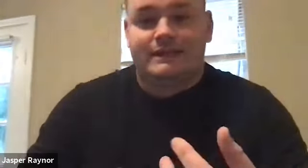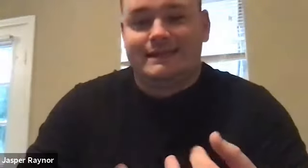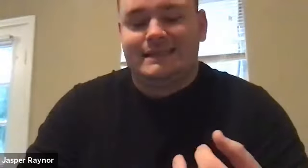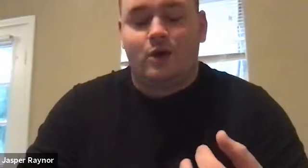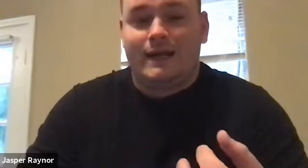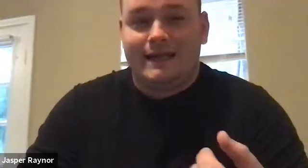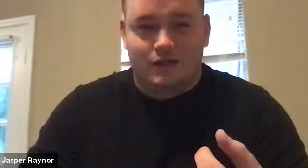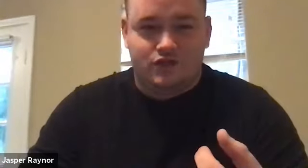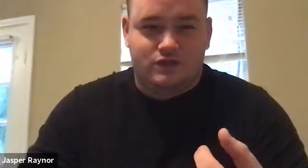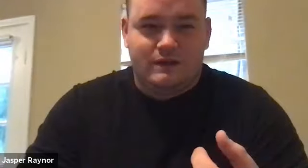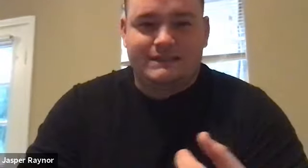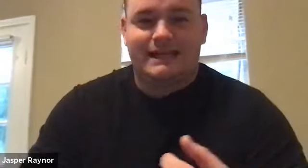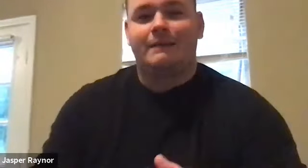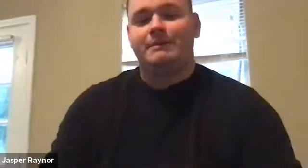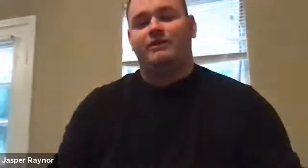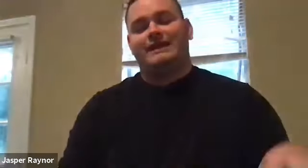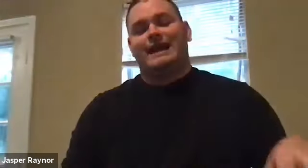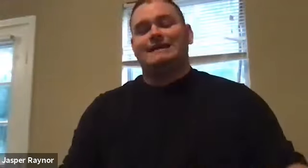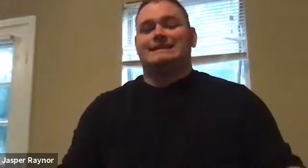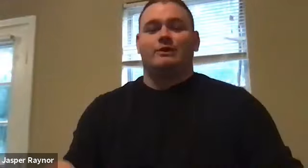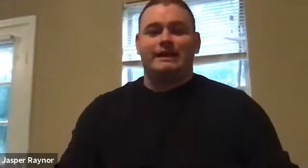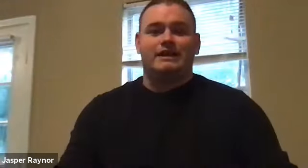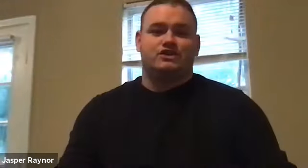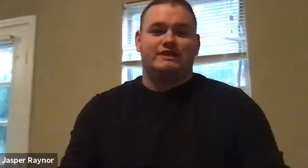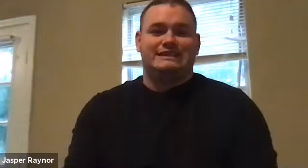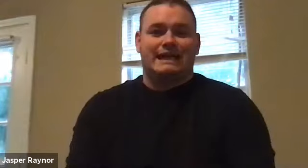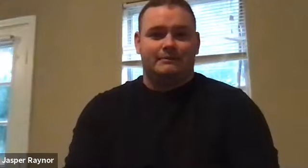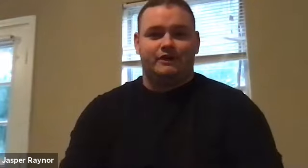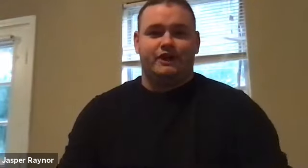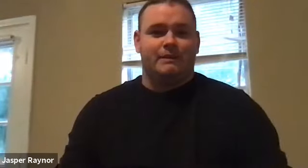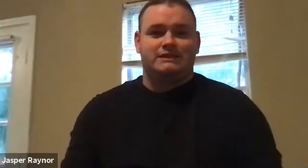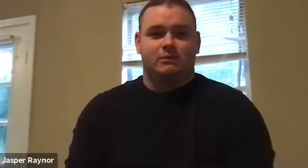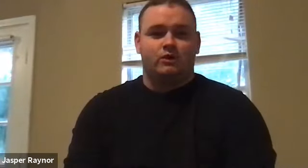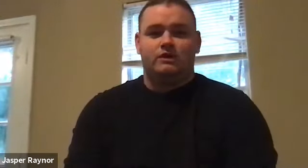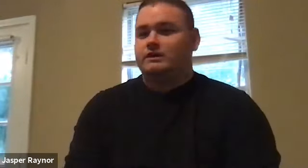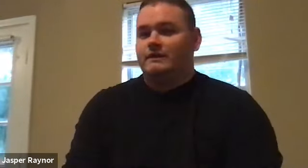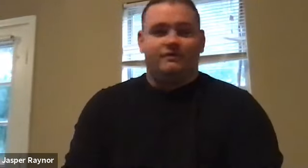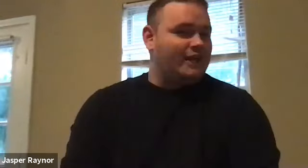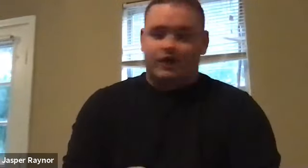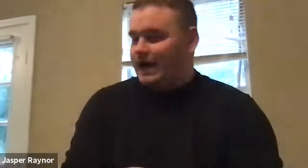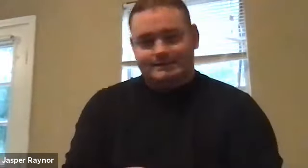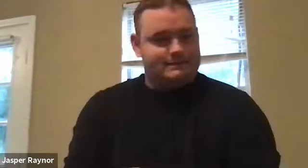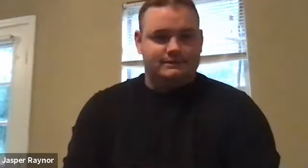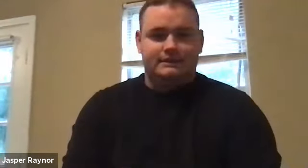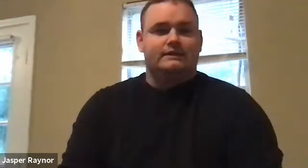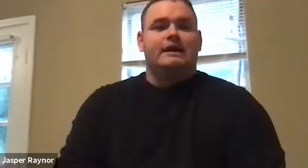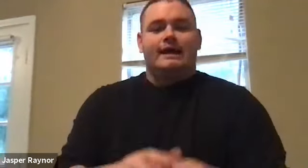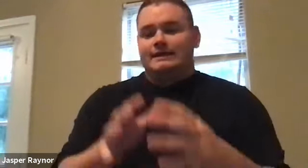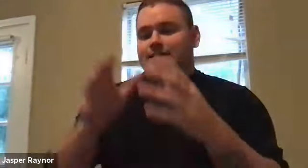that doesn't know English, because a lot of people think ASL and English are the same, they're intermixable. They are not. ASL